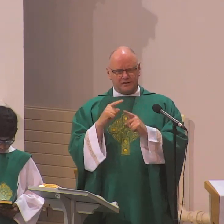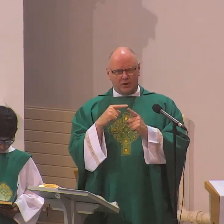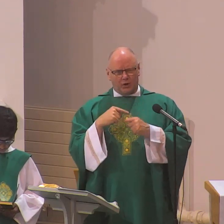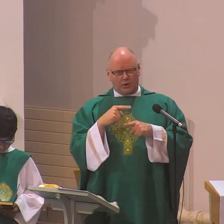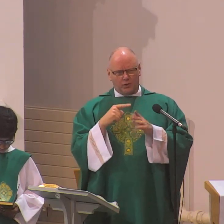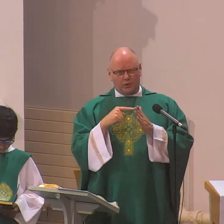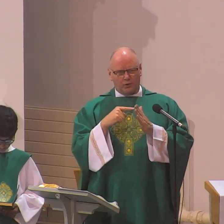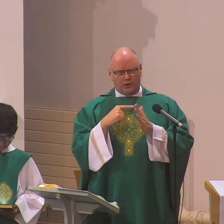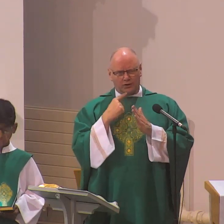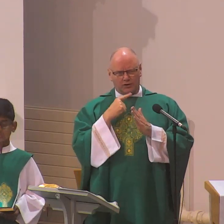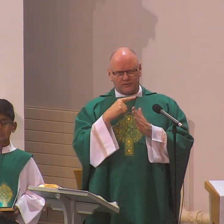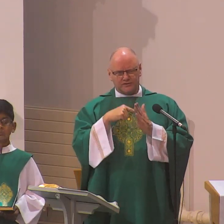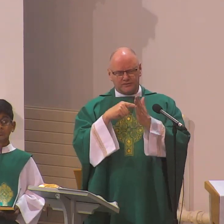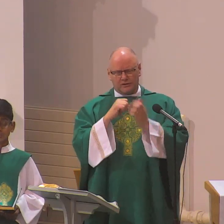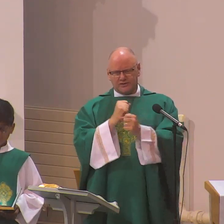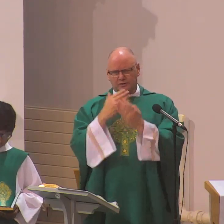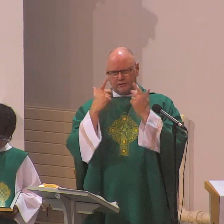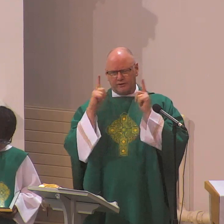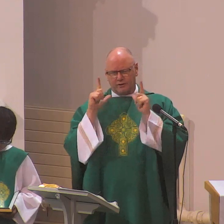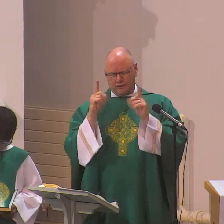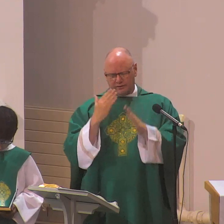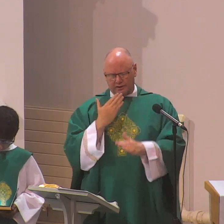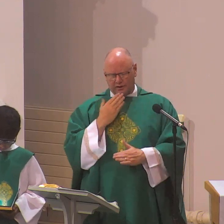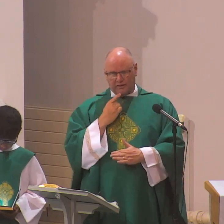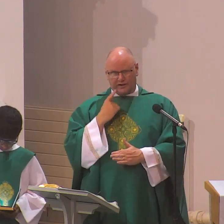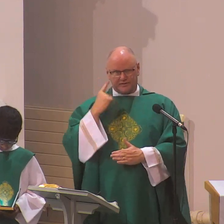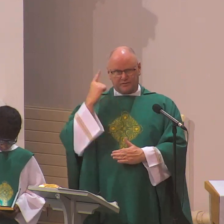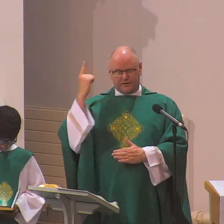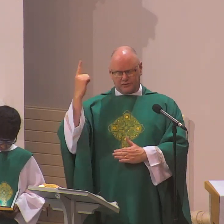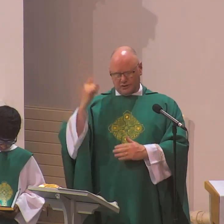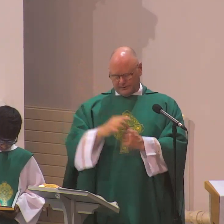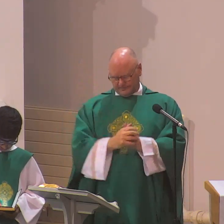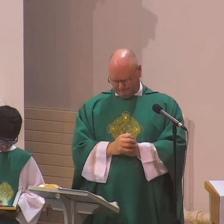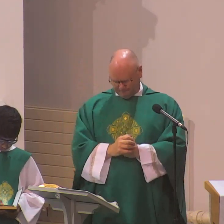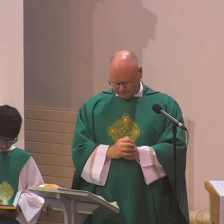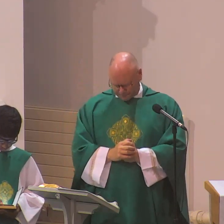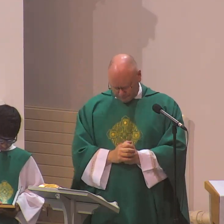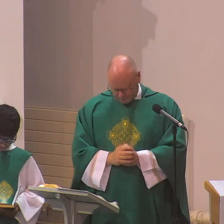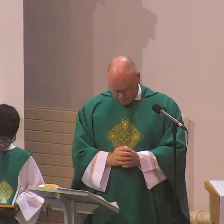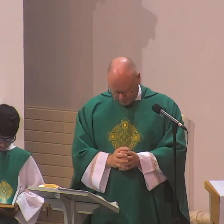ended. Go and announce the Gospel of the Lord. Thanks be to God.